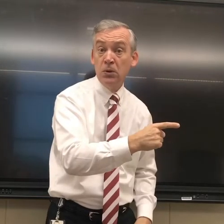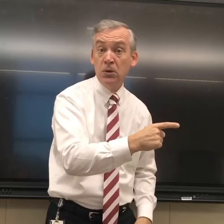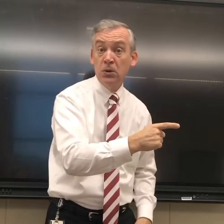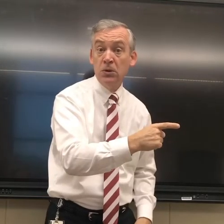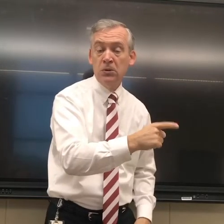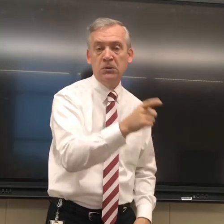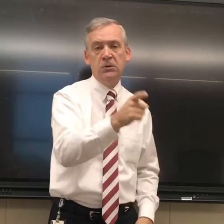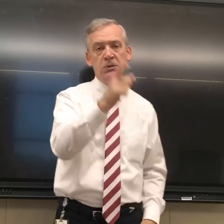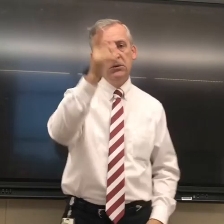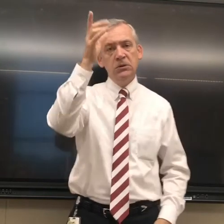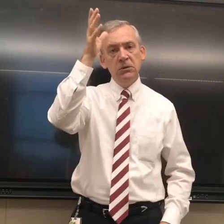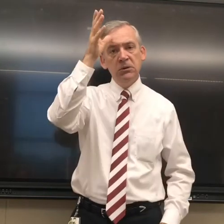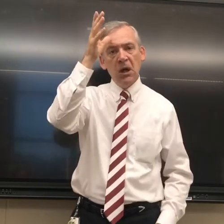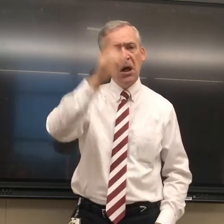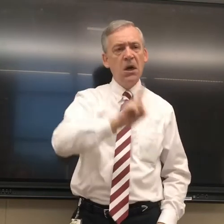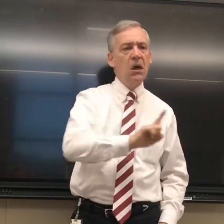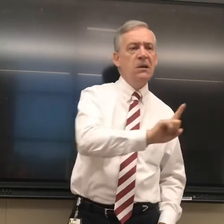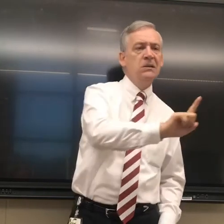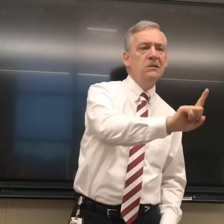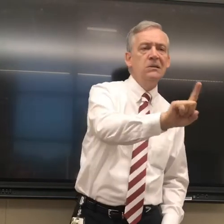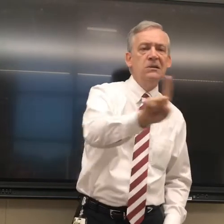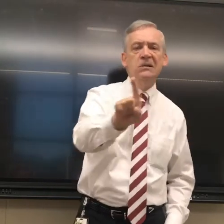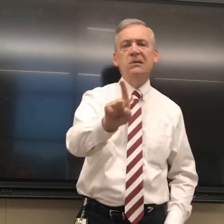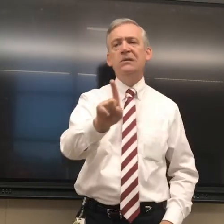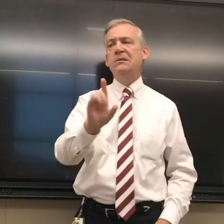he to his daily unsuccessful quest for work.